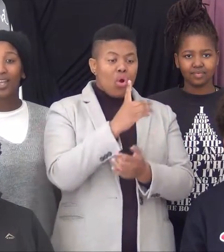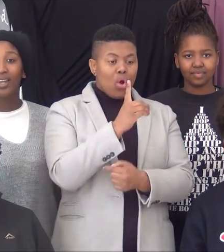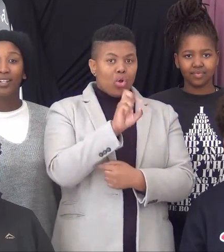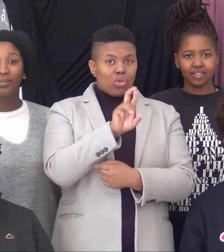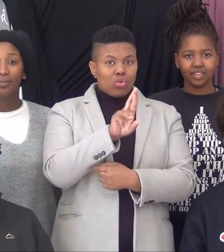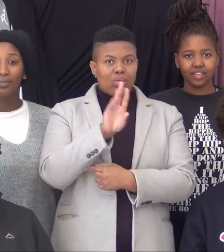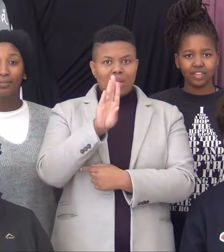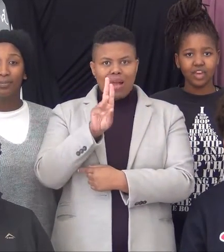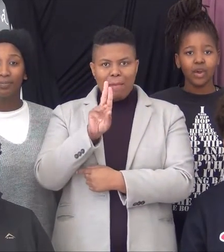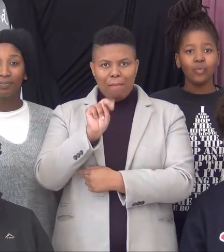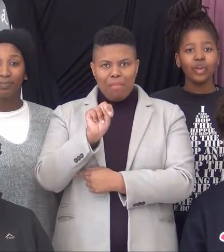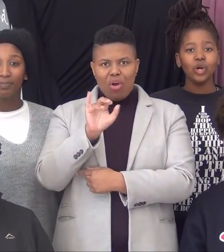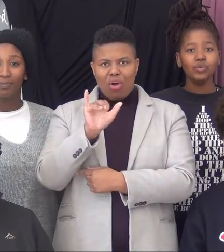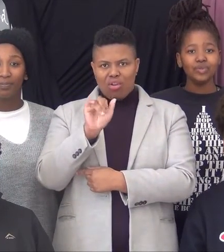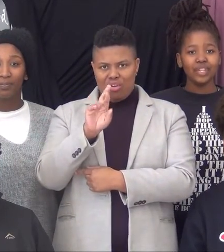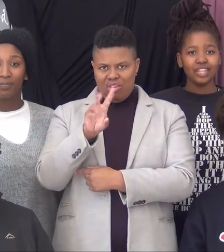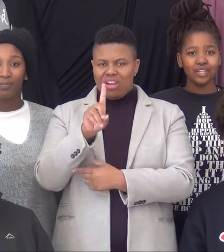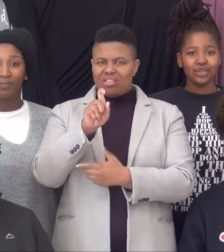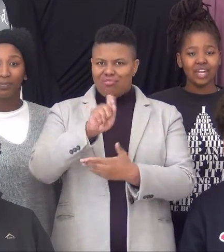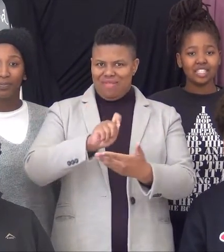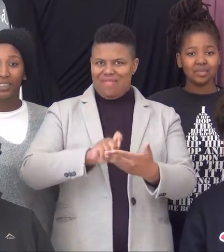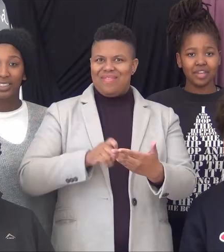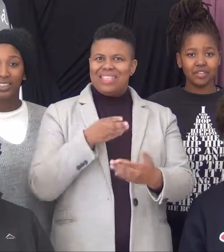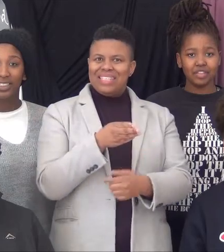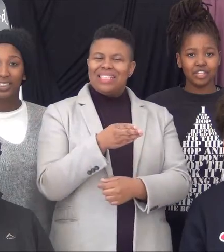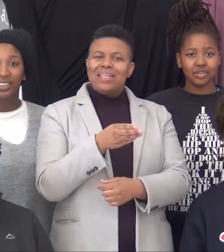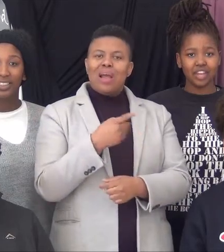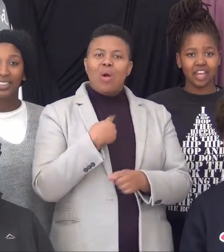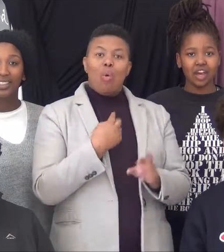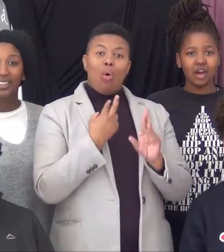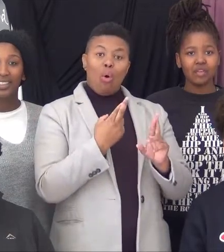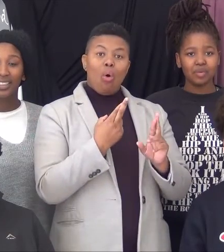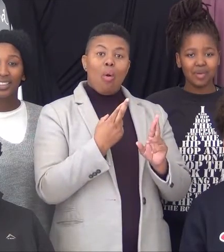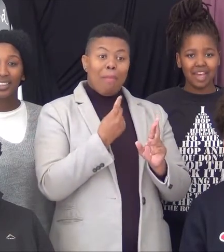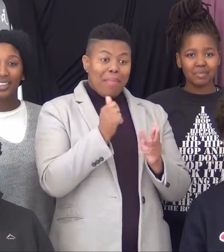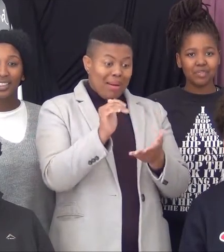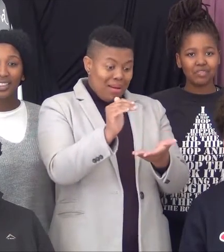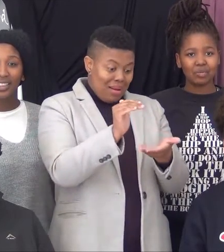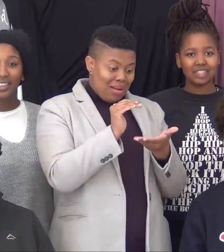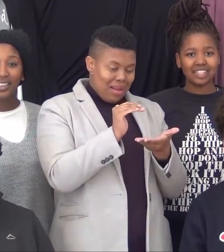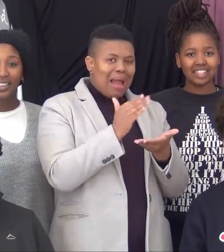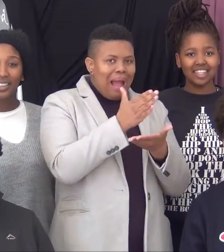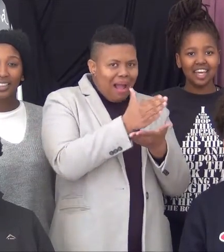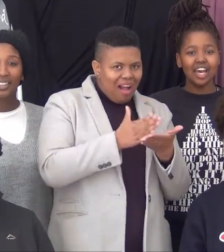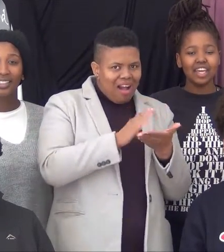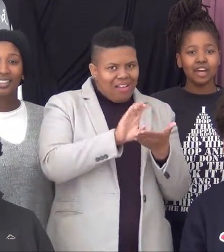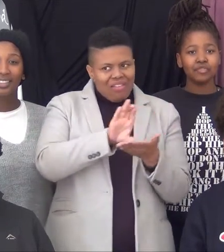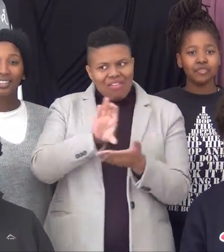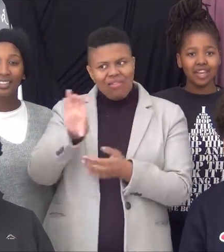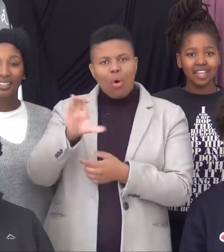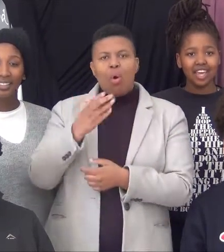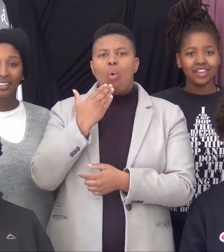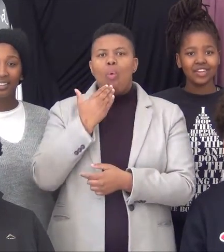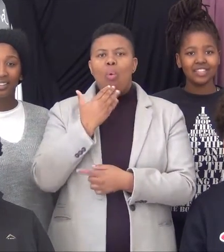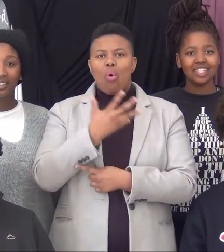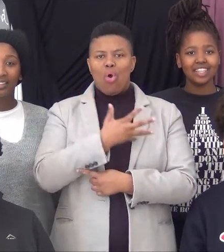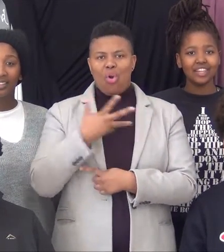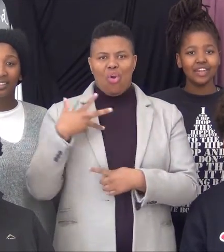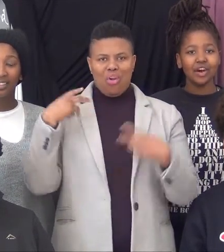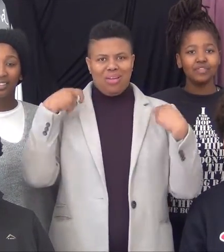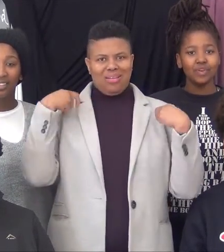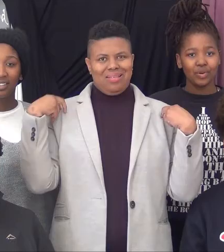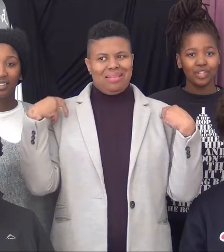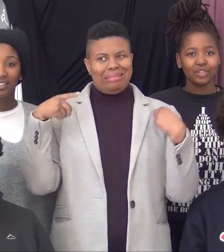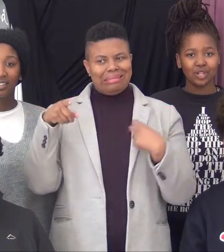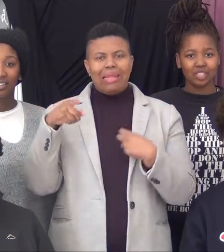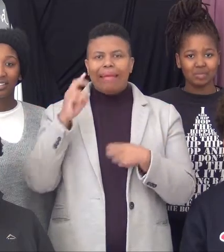Barnard. We hope to include as a beneficiary of the paying performances a young frail care nurse in